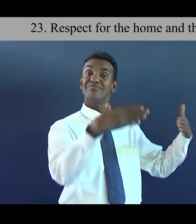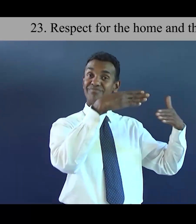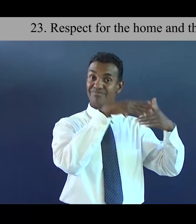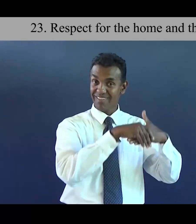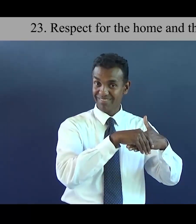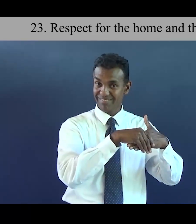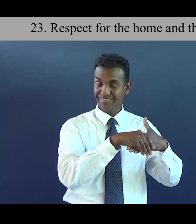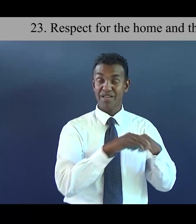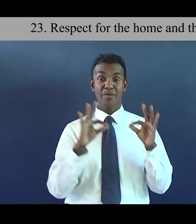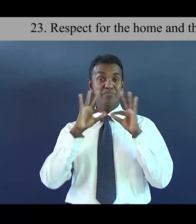will.